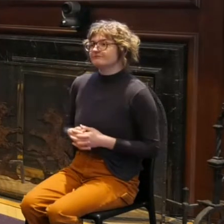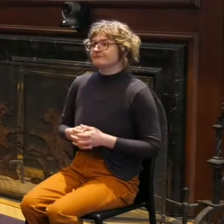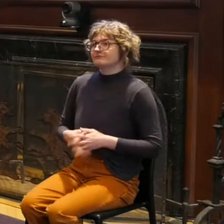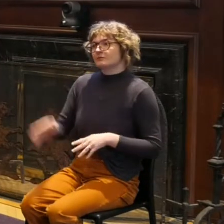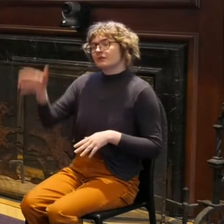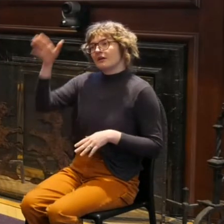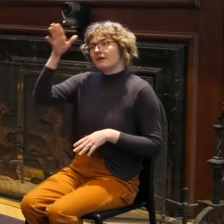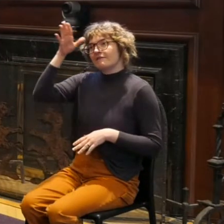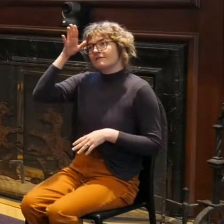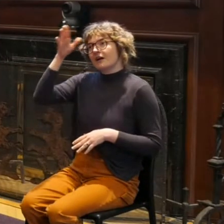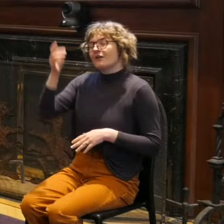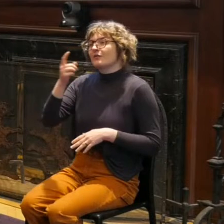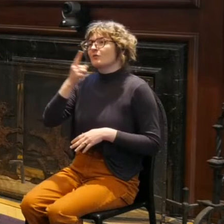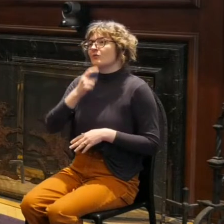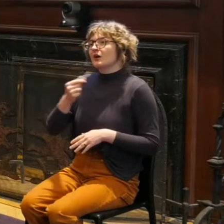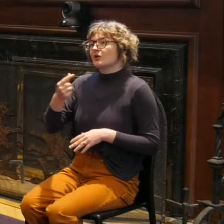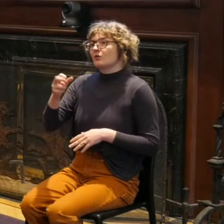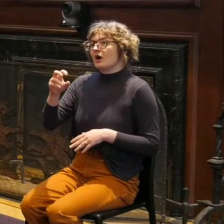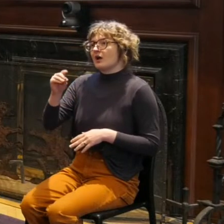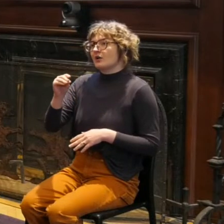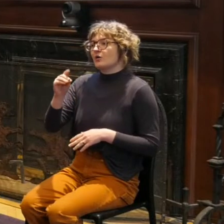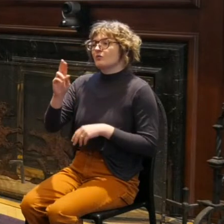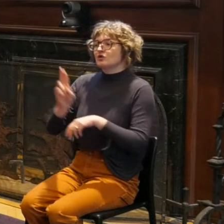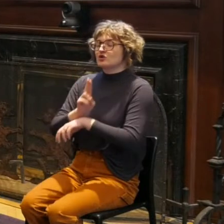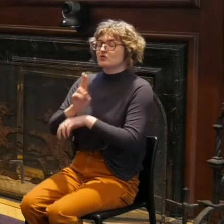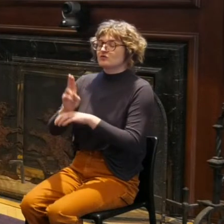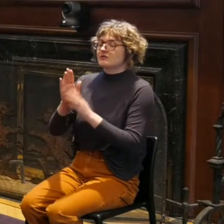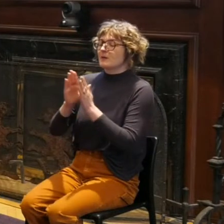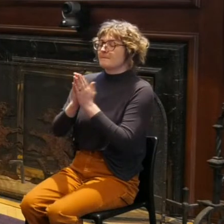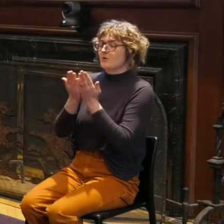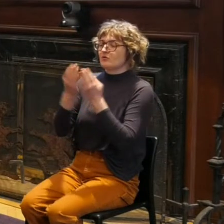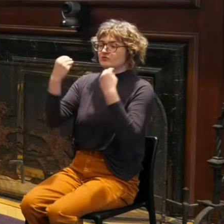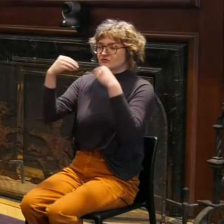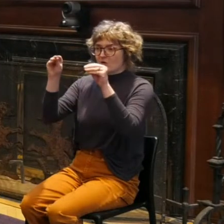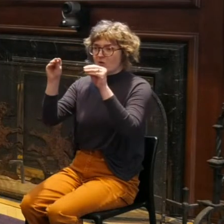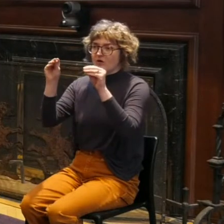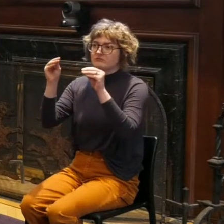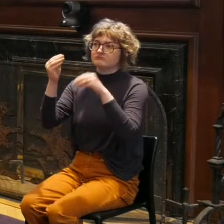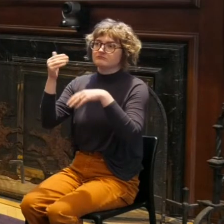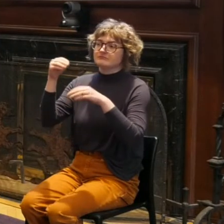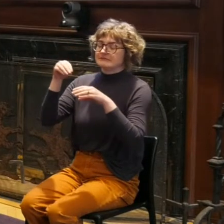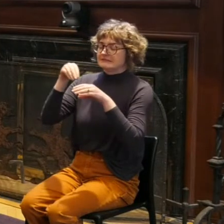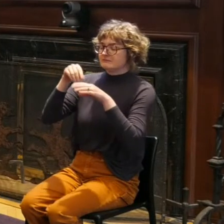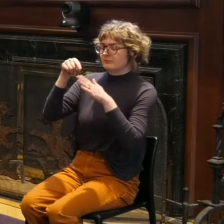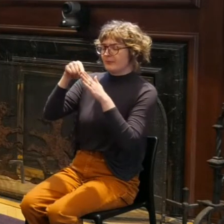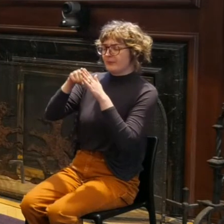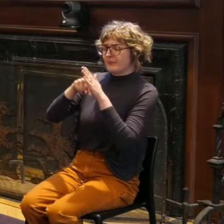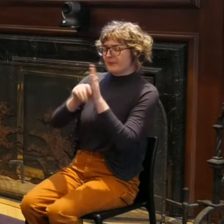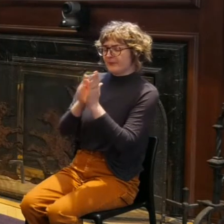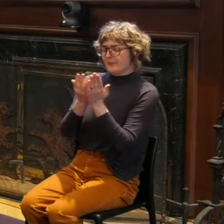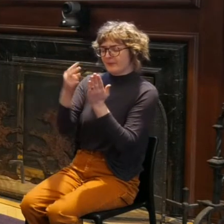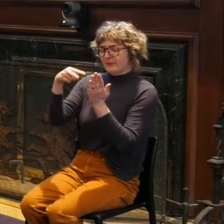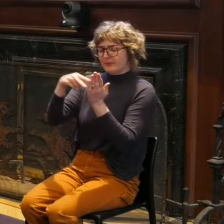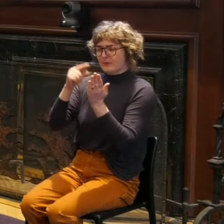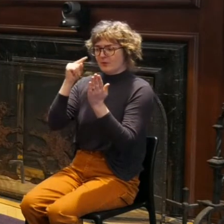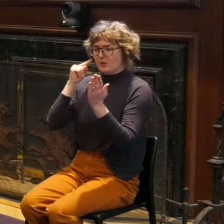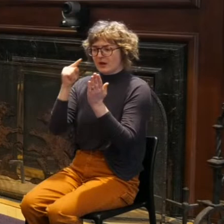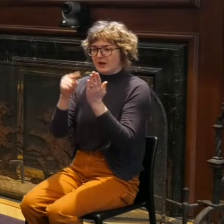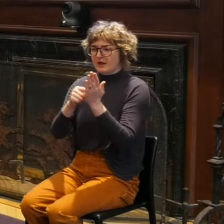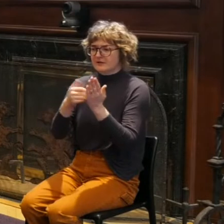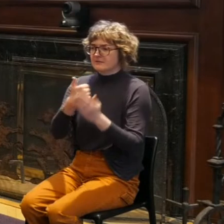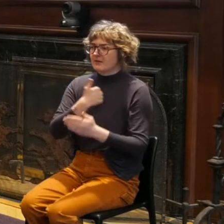Father of the Red Grotto Used Bookstore. Farther into your novel, I recognize myself as the